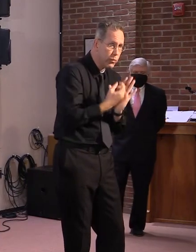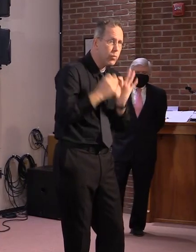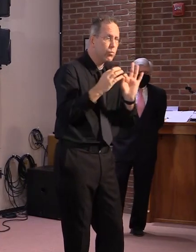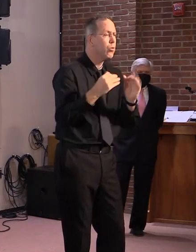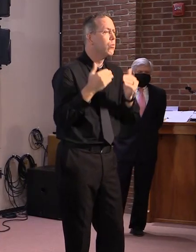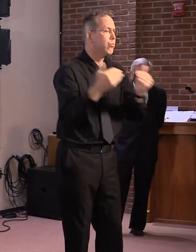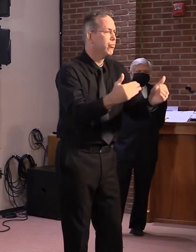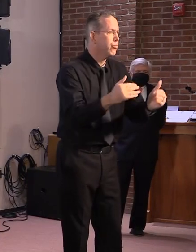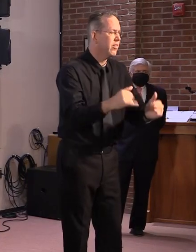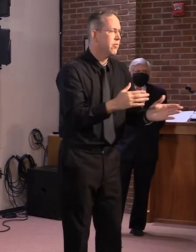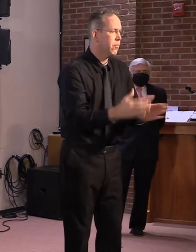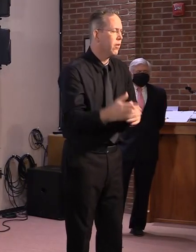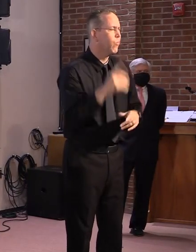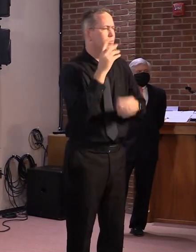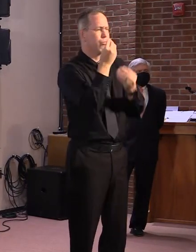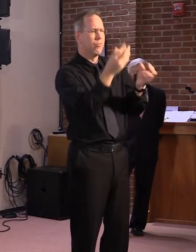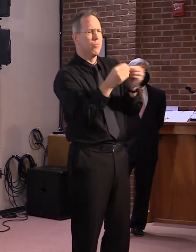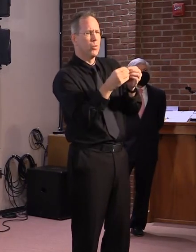Kat, WCAS.